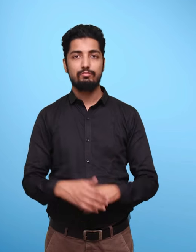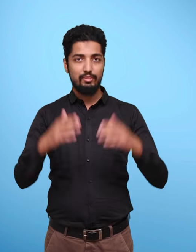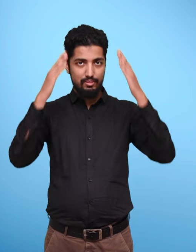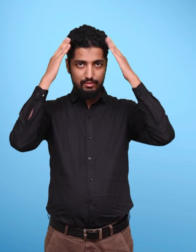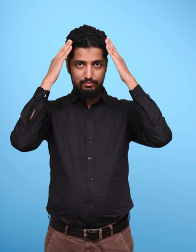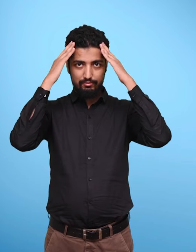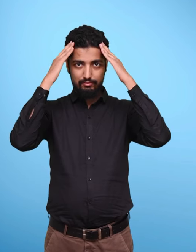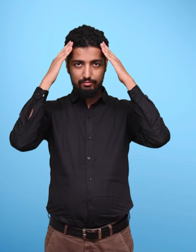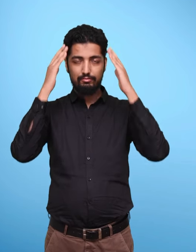Head,